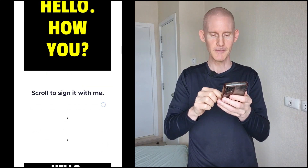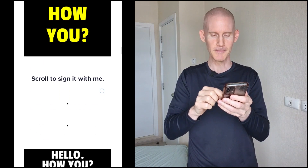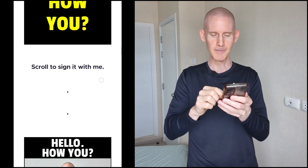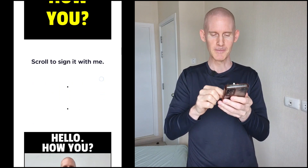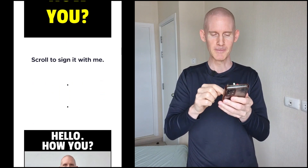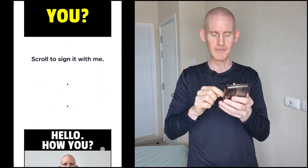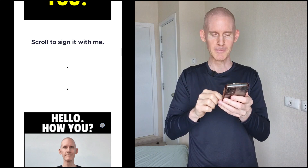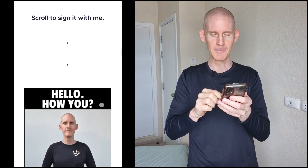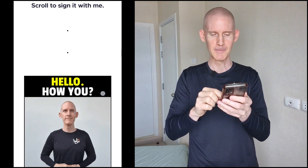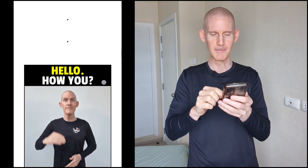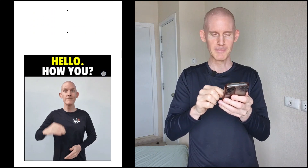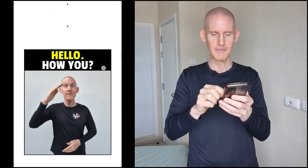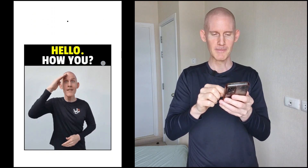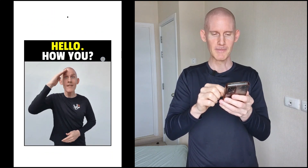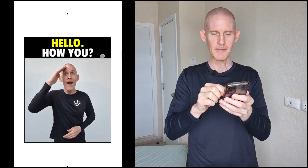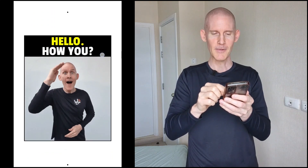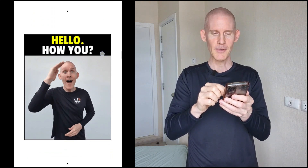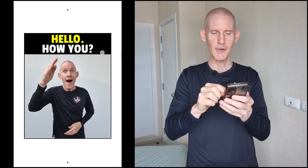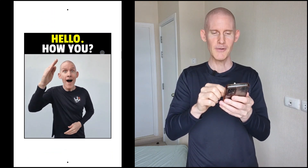dots?